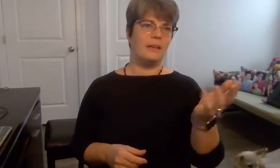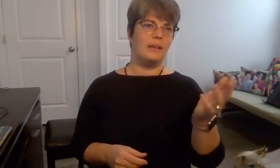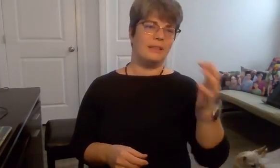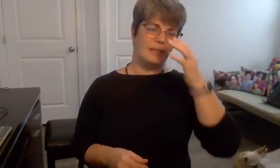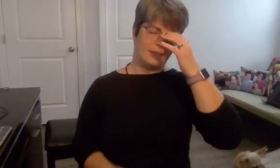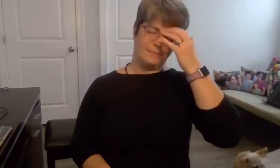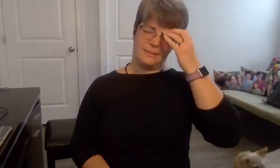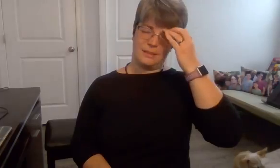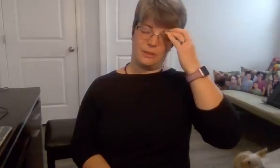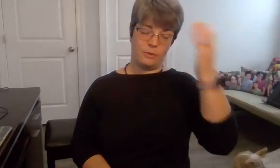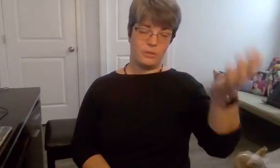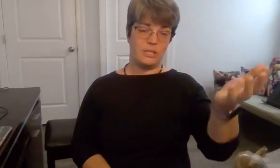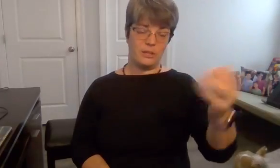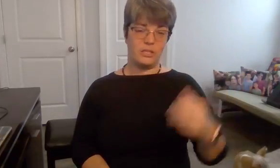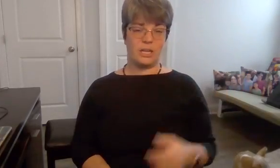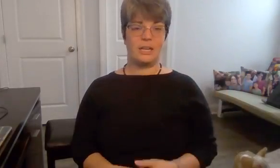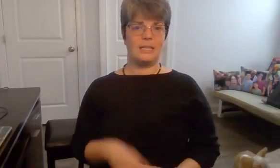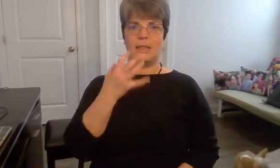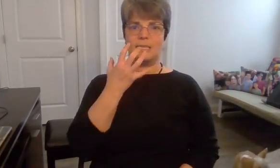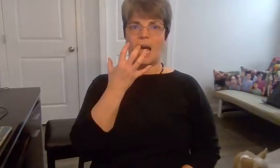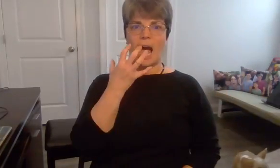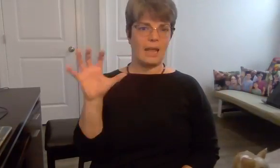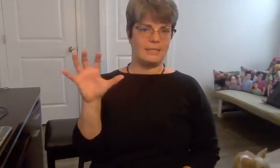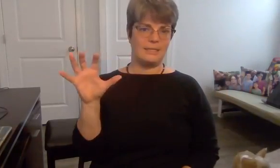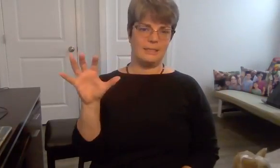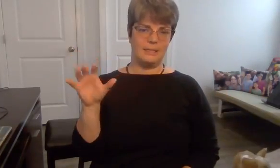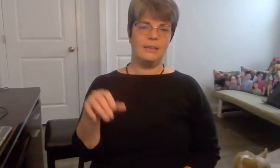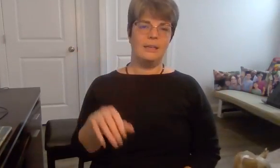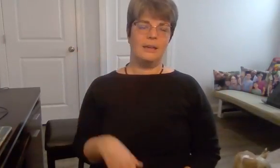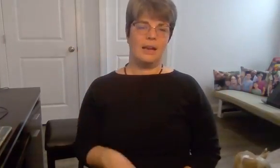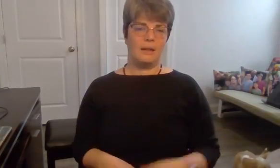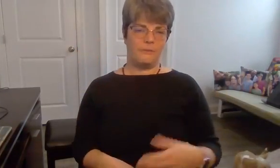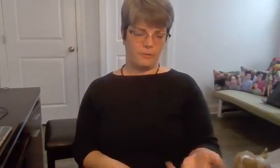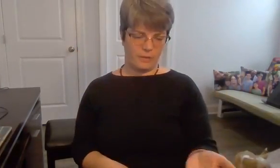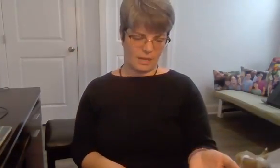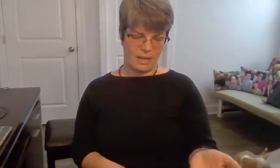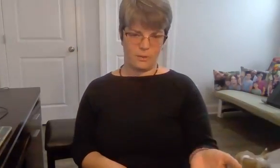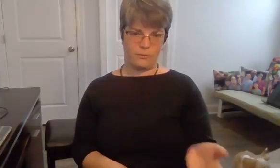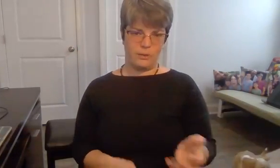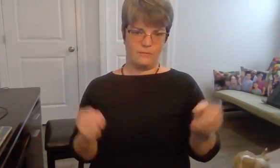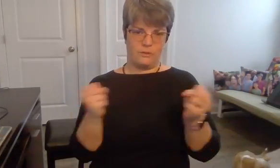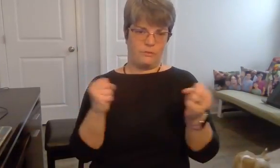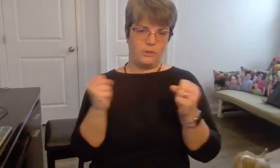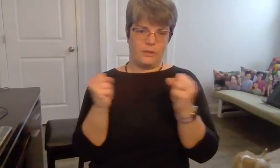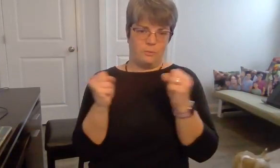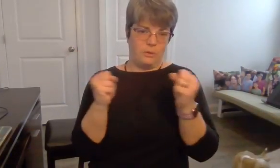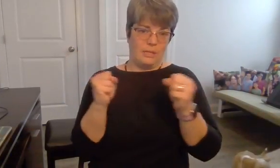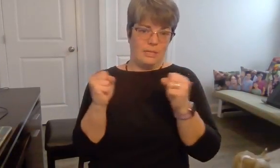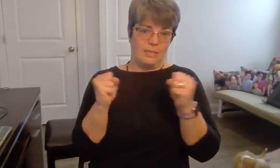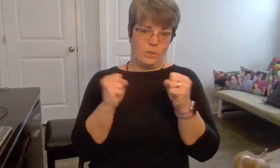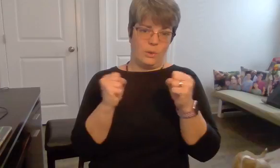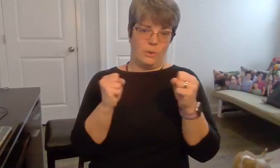at the what's it called, the rotisserie chicken, I'd say, that's hot. I'd hand her the freezer vegetables and I'd say, it's cold.